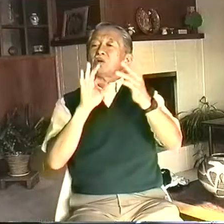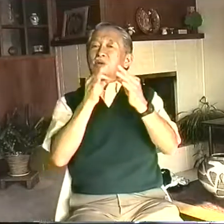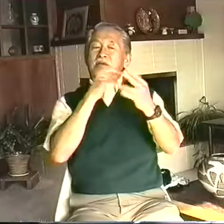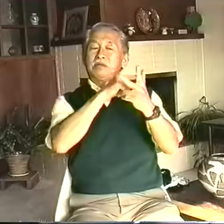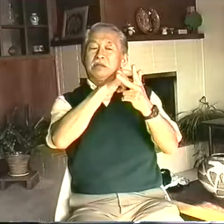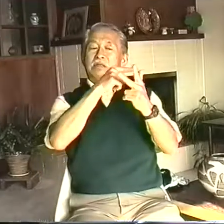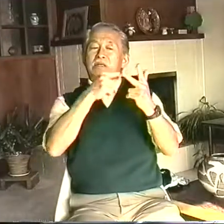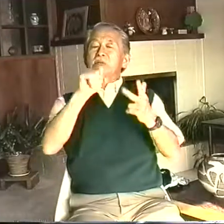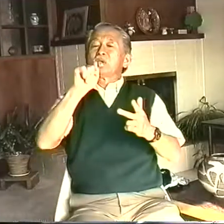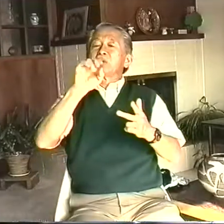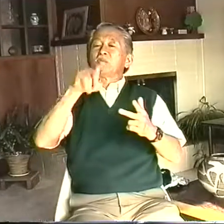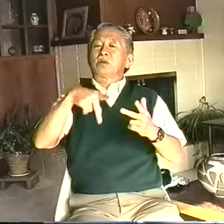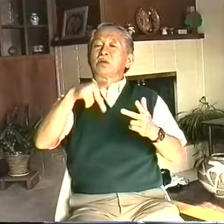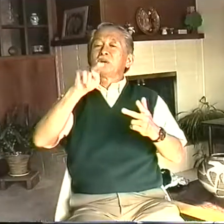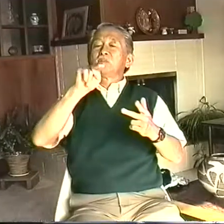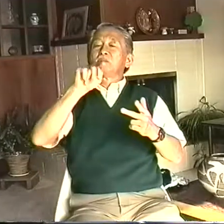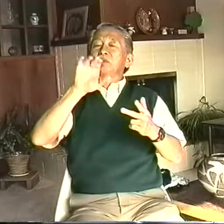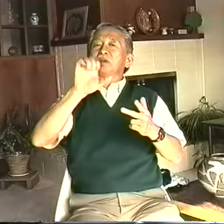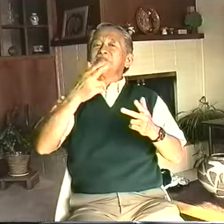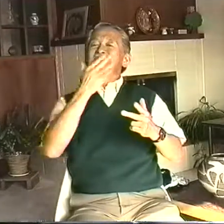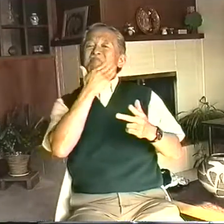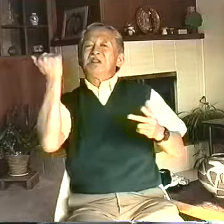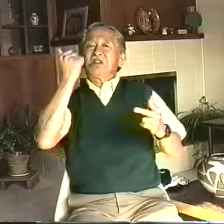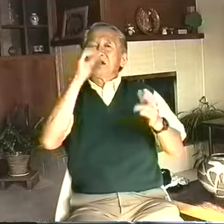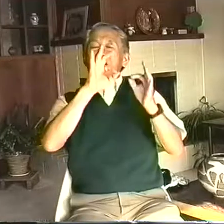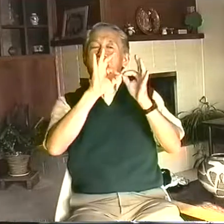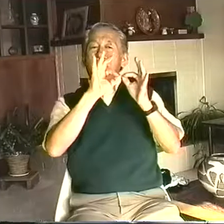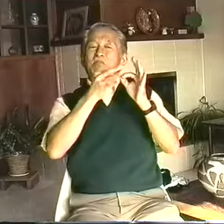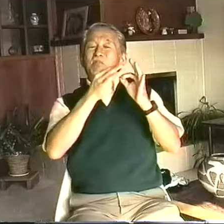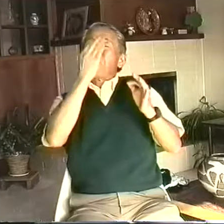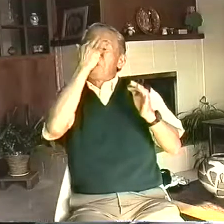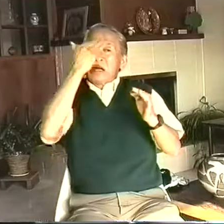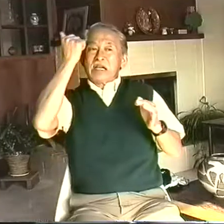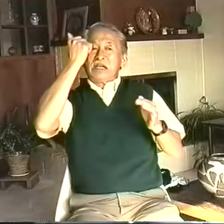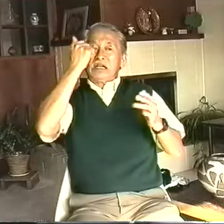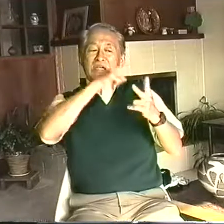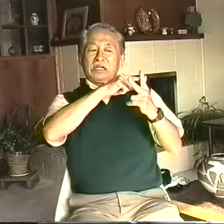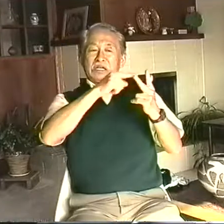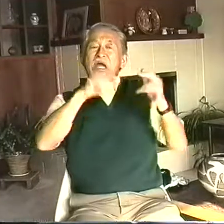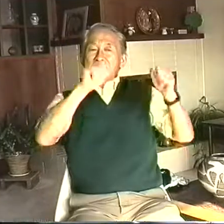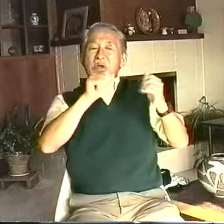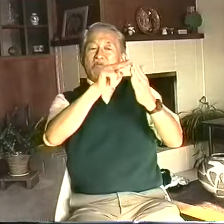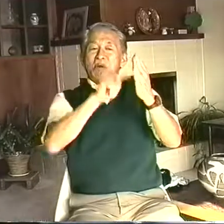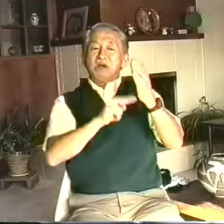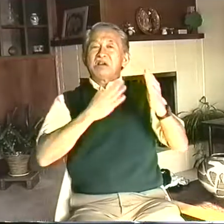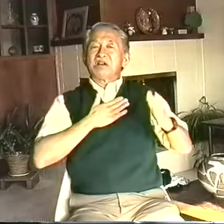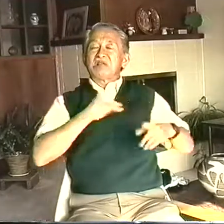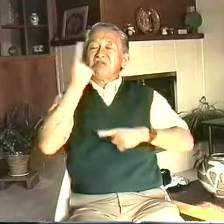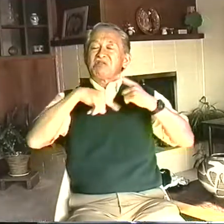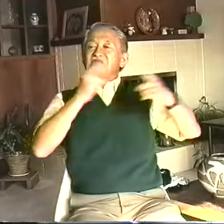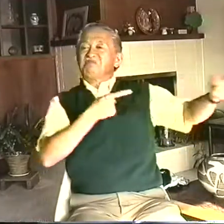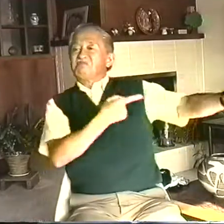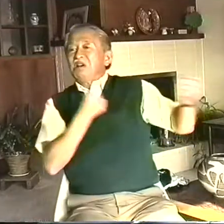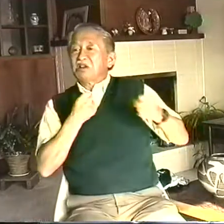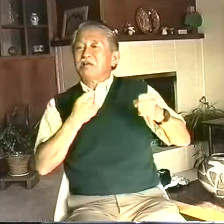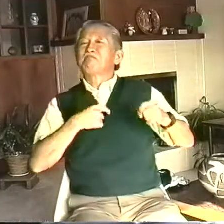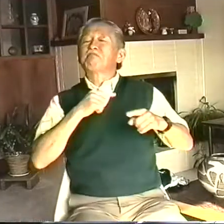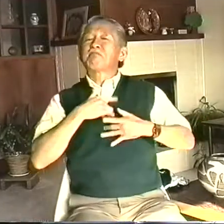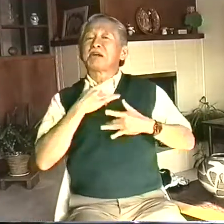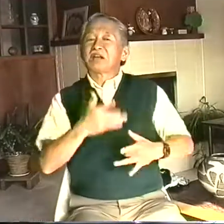business. And whenever we have meetings, there are 3 interpreters I like. They're top-notch interpreters. They're the best because they can read my signs,